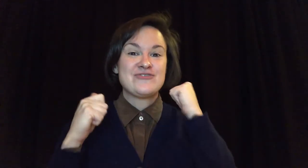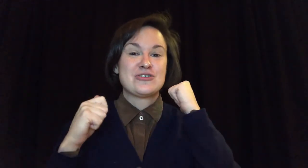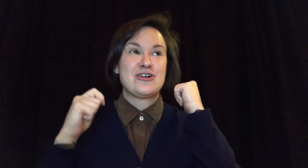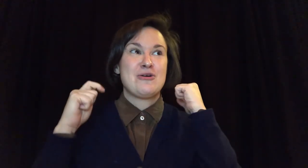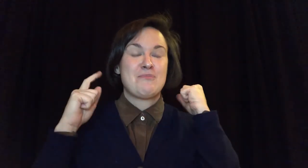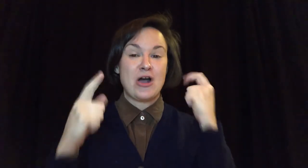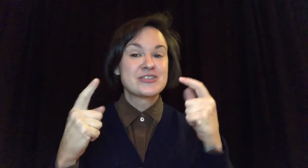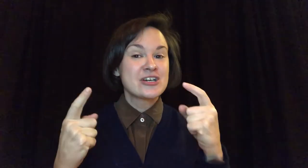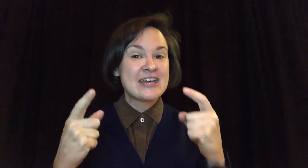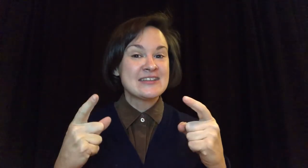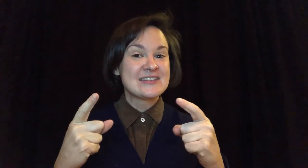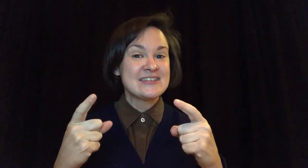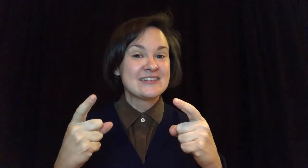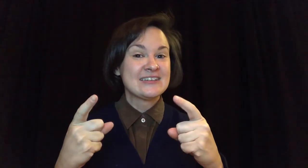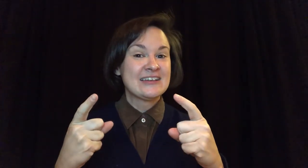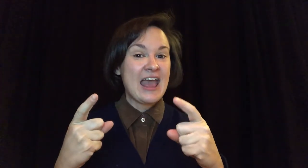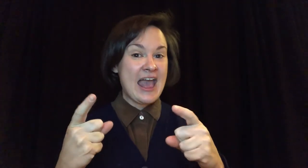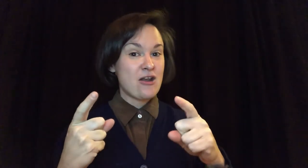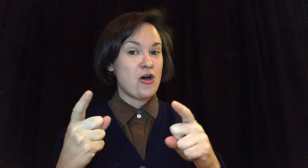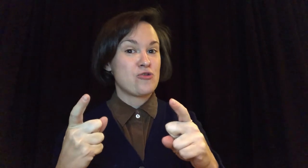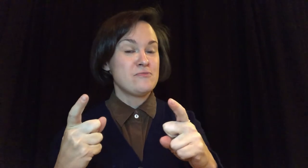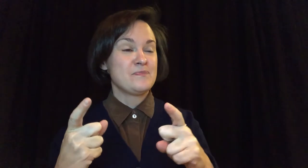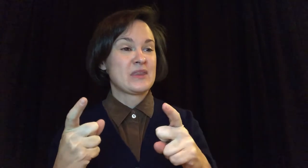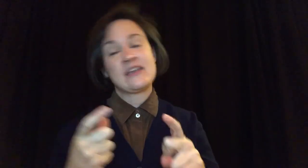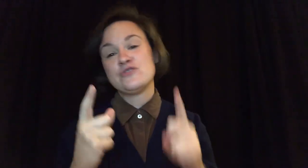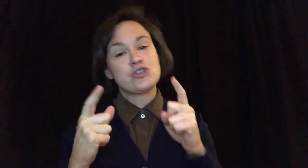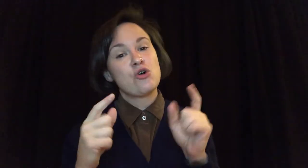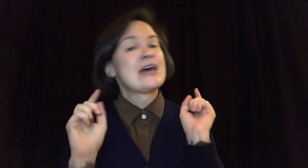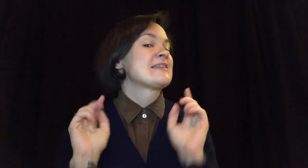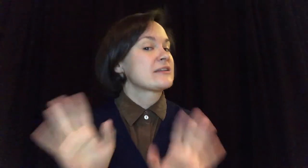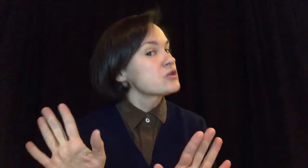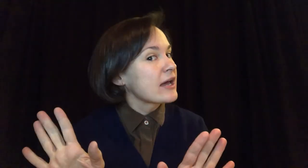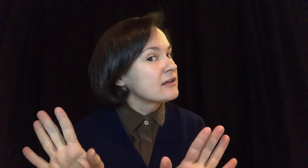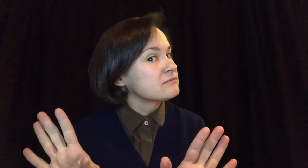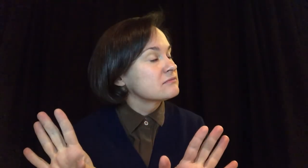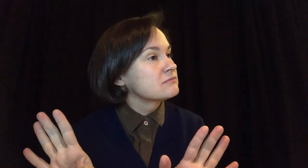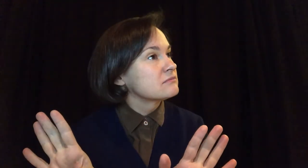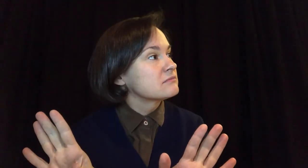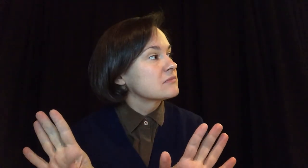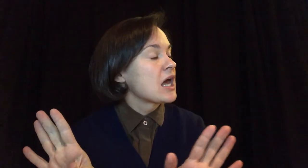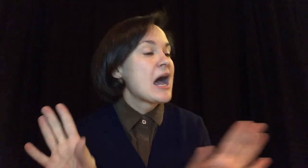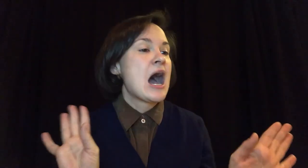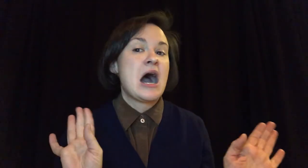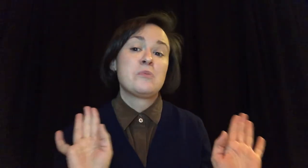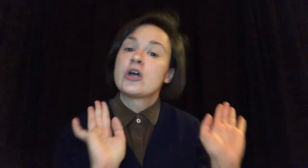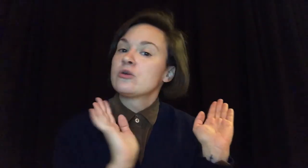your monster kits at home. If you don't, that's okay. I'm gonna